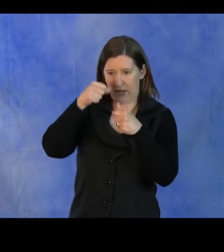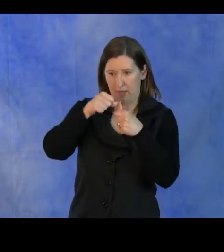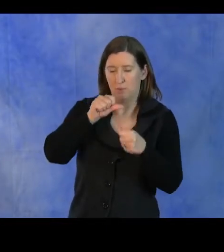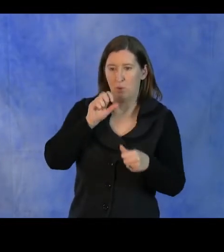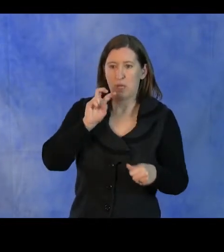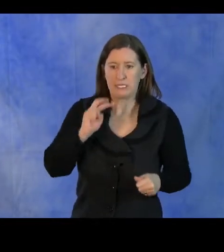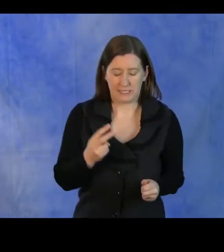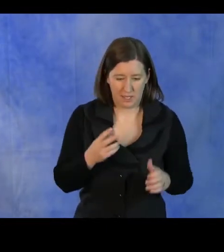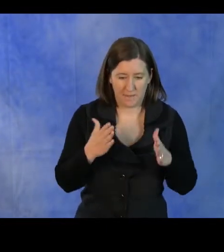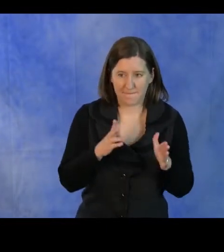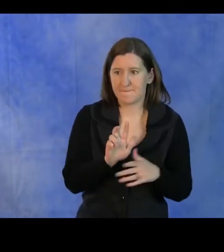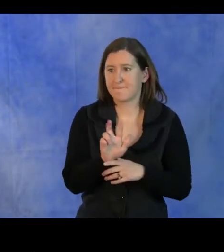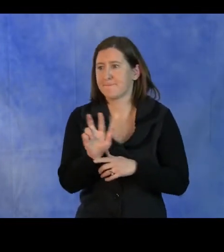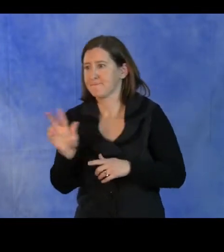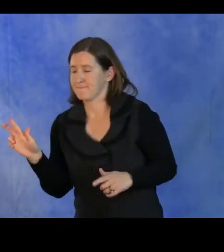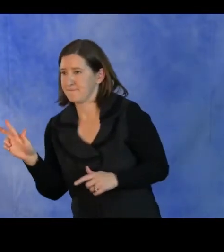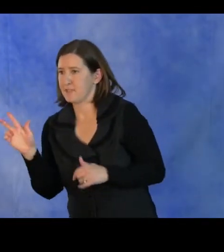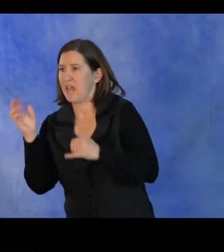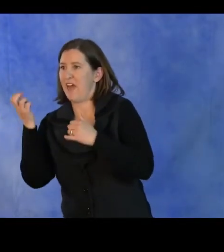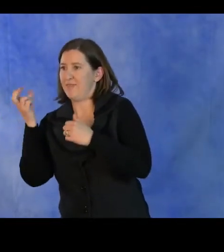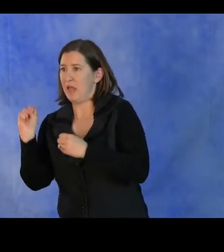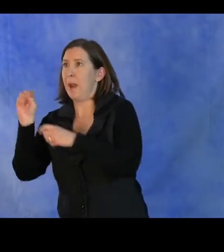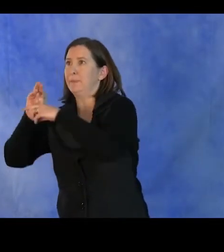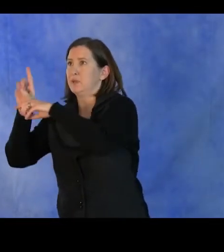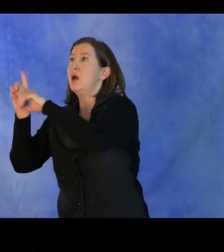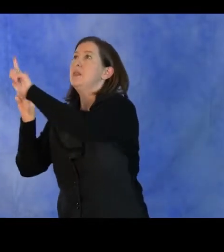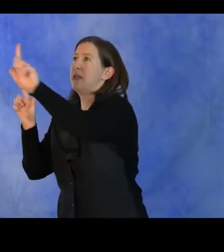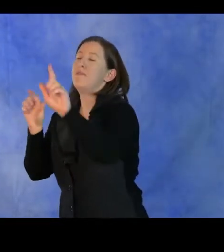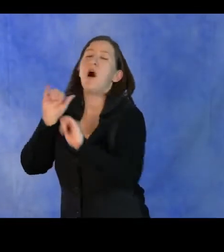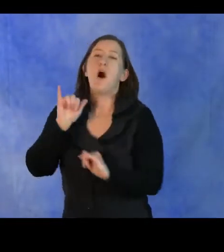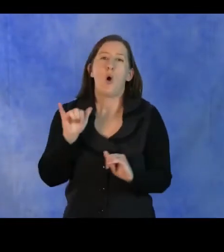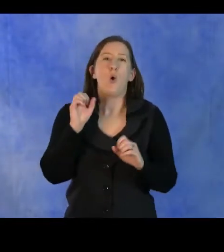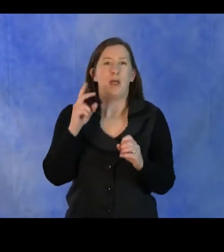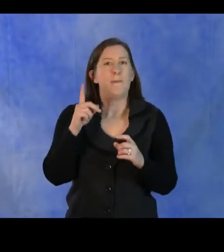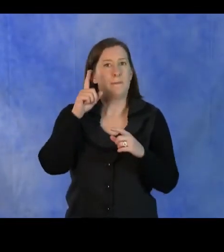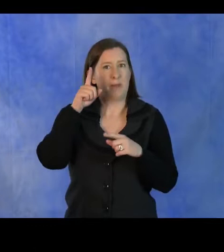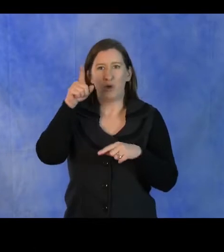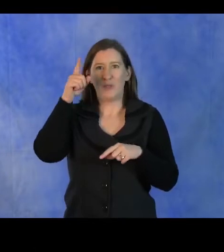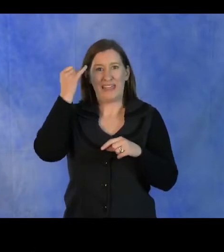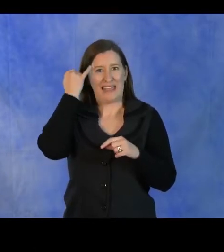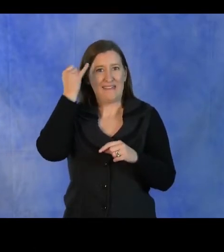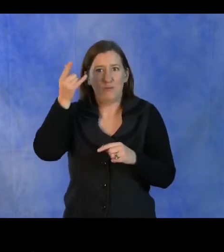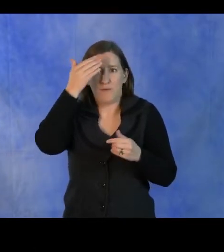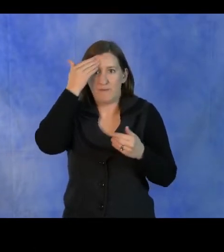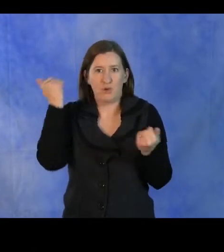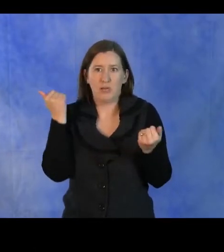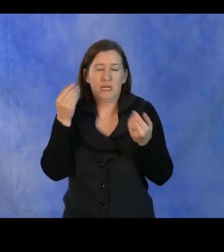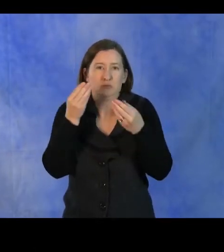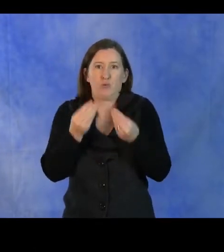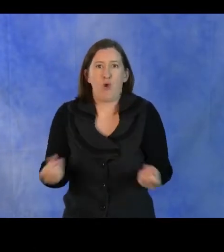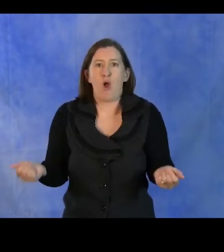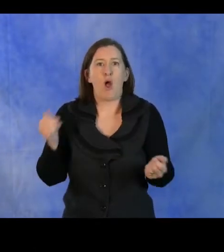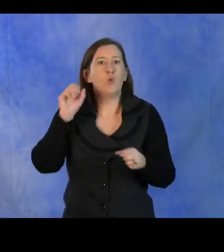so when you're driving, you have to remember, okay, it's the second intersection, and I turn right, and then I see McDonald's, I turn left.